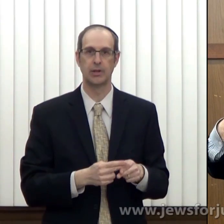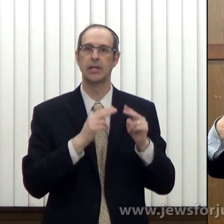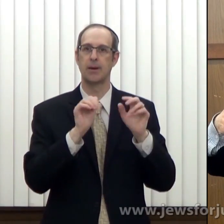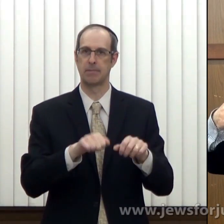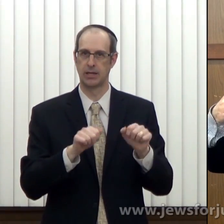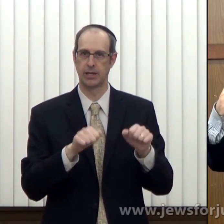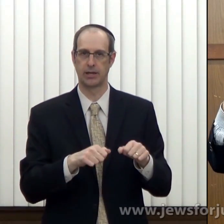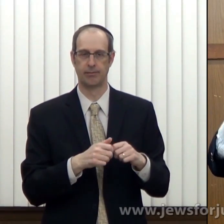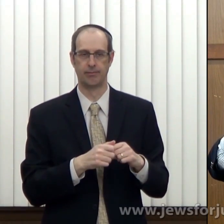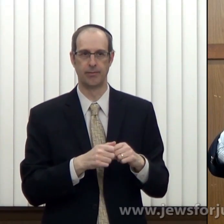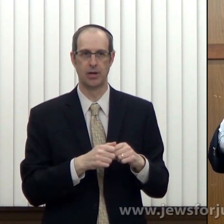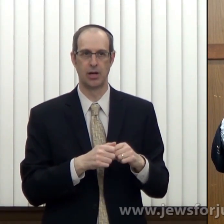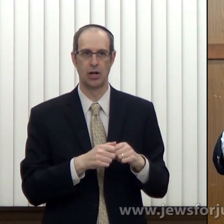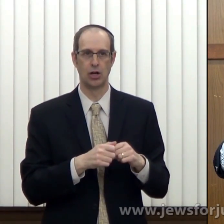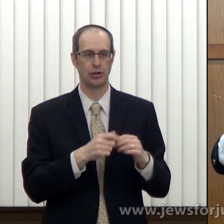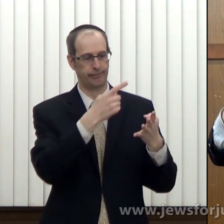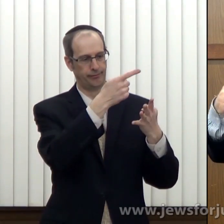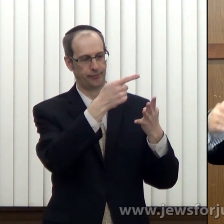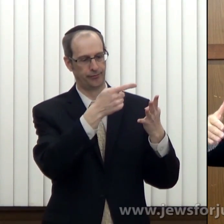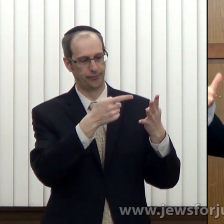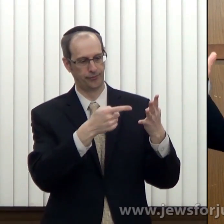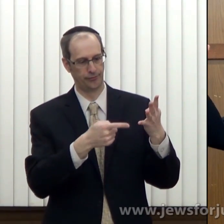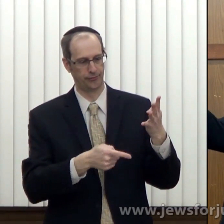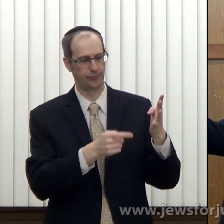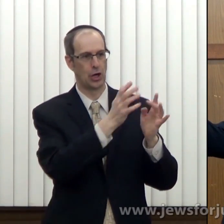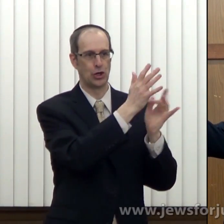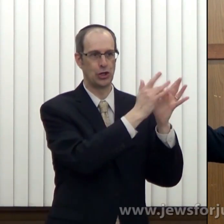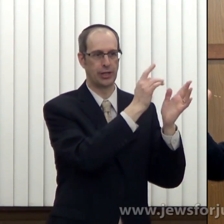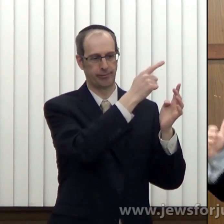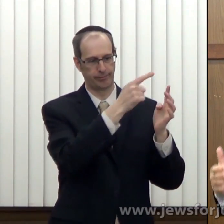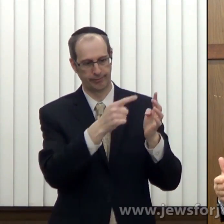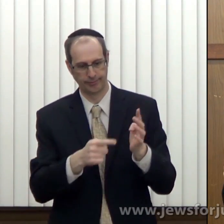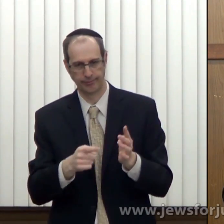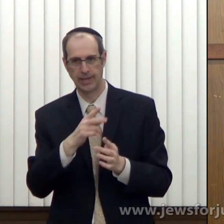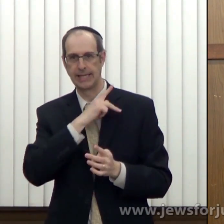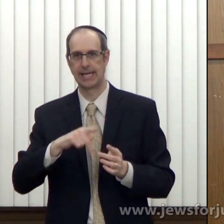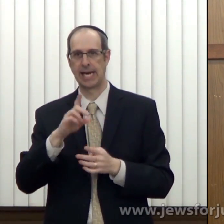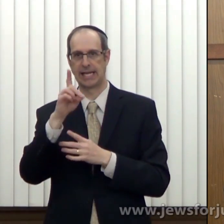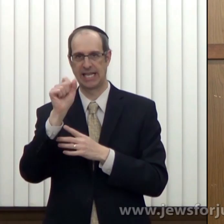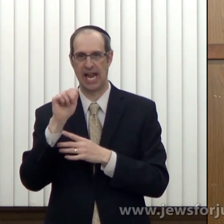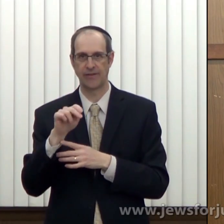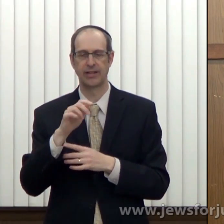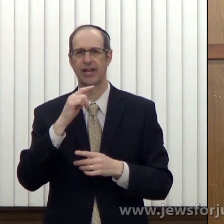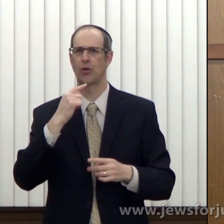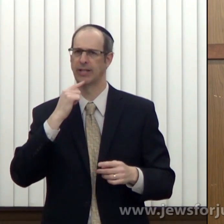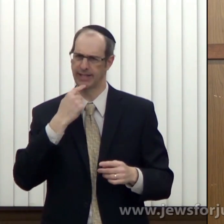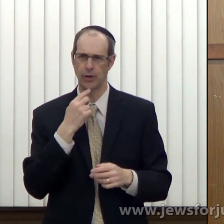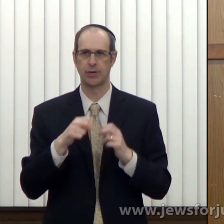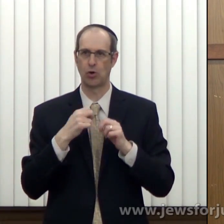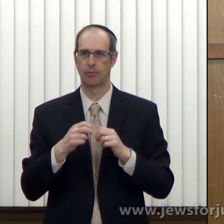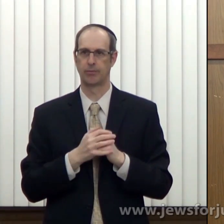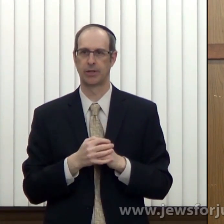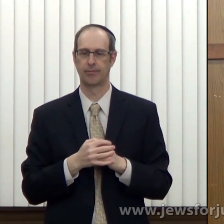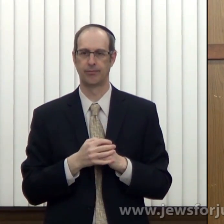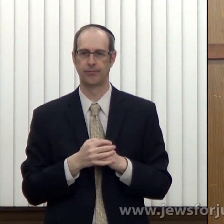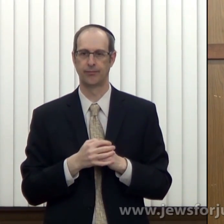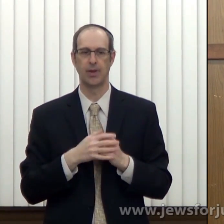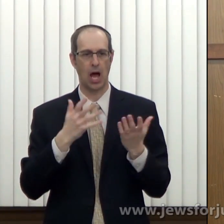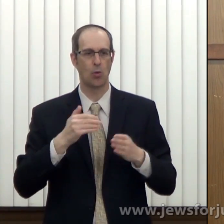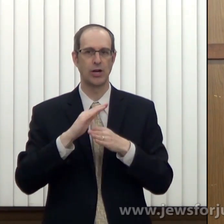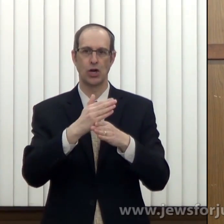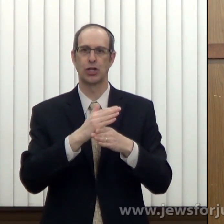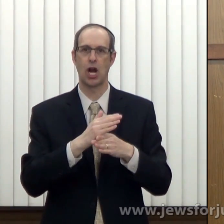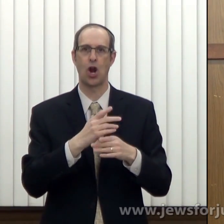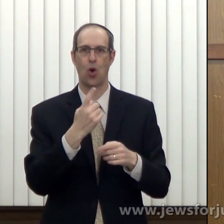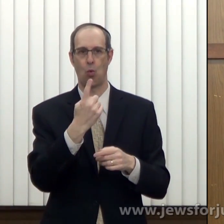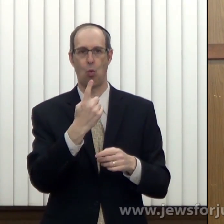ability to trace Jesus all the way back to King David, there are serious problems. I want to share one